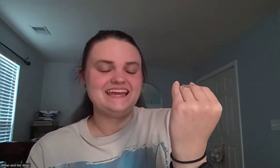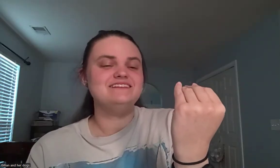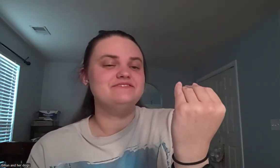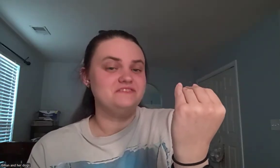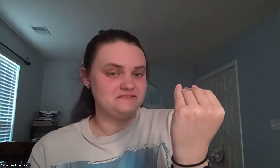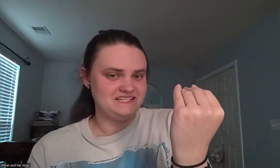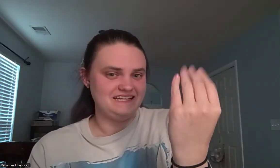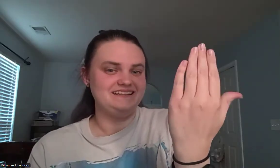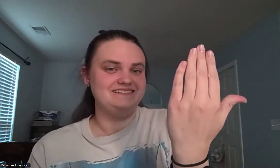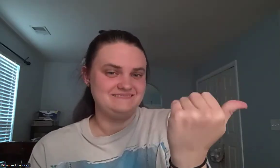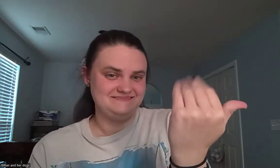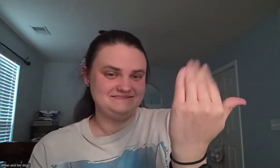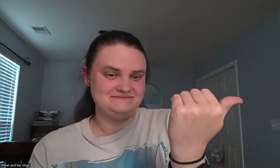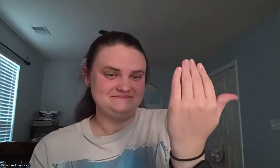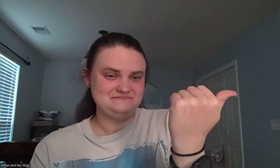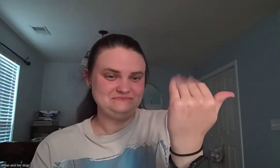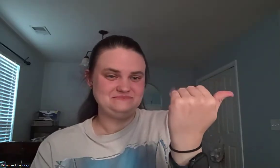and 15.